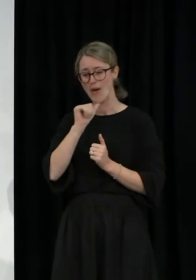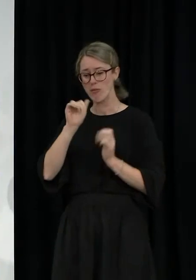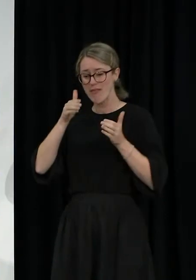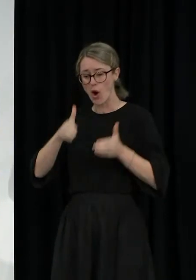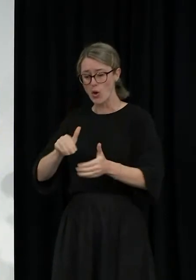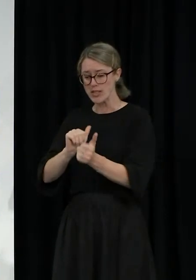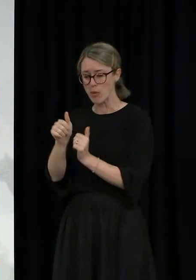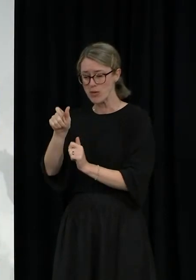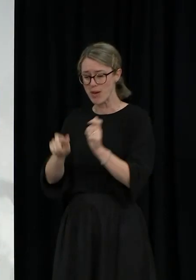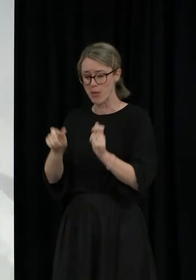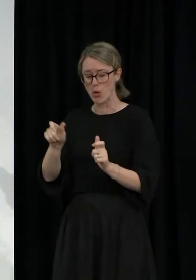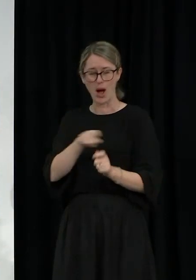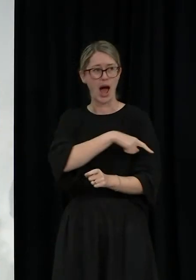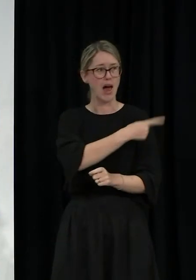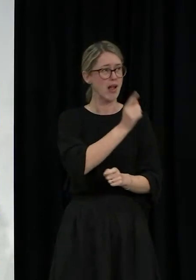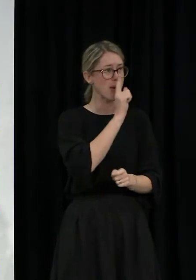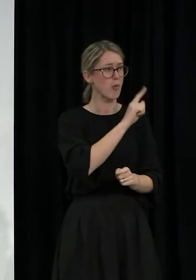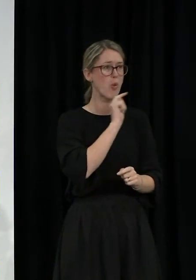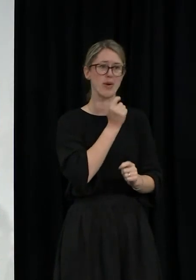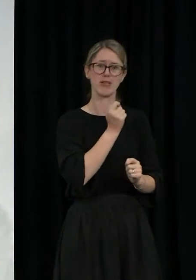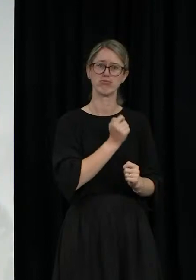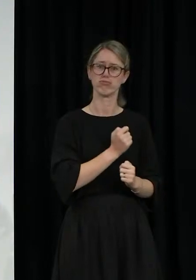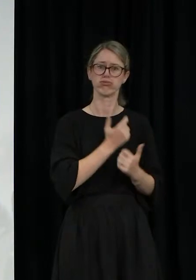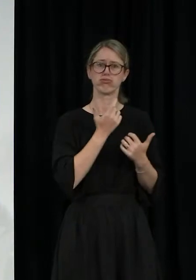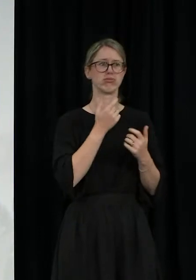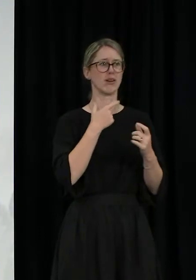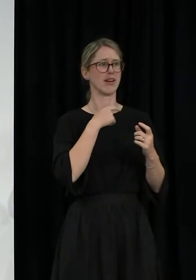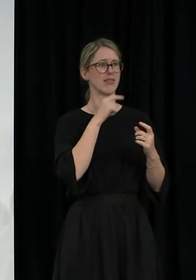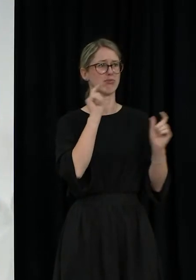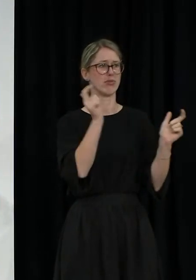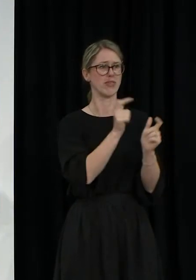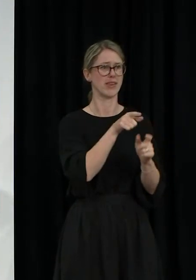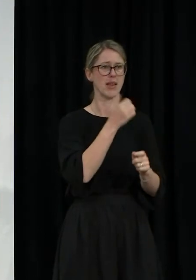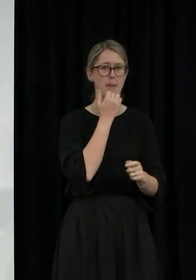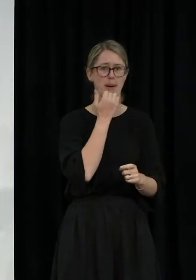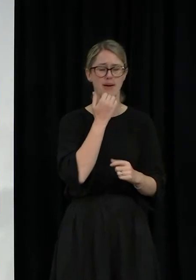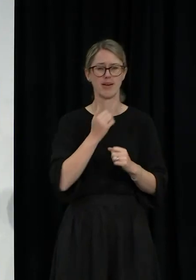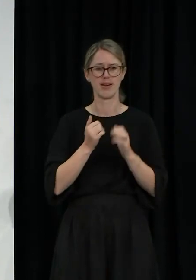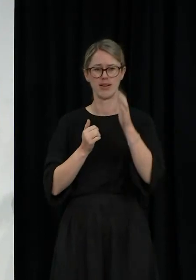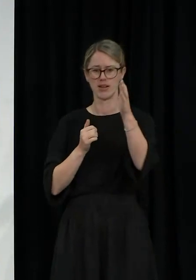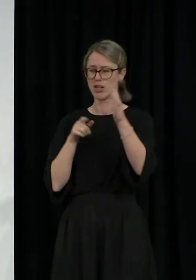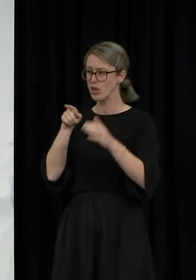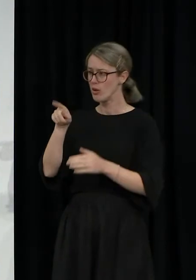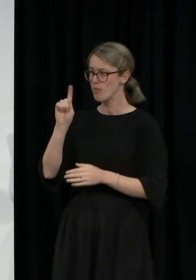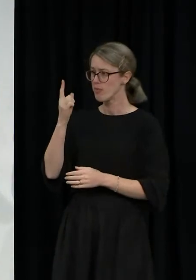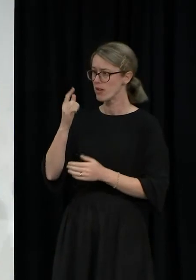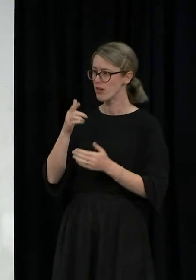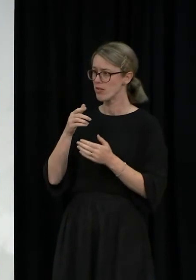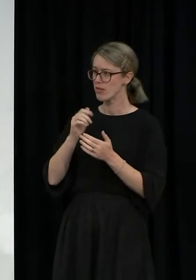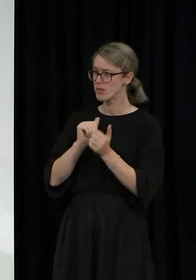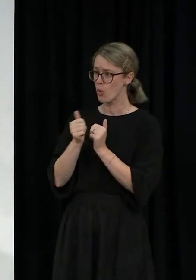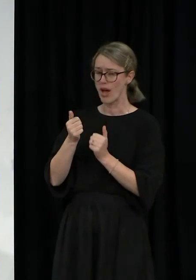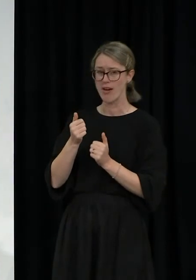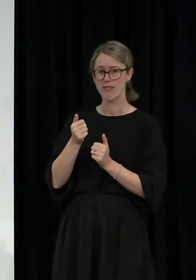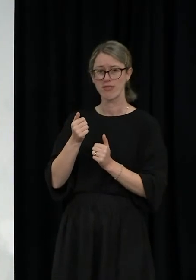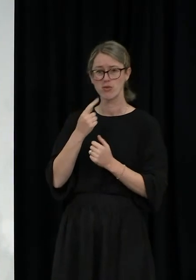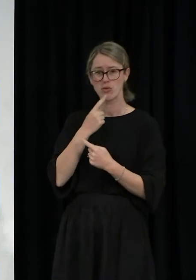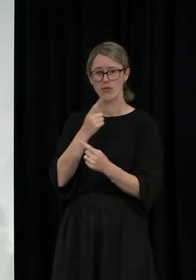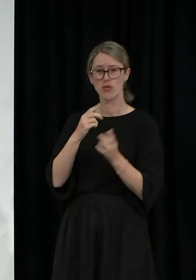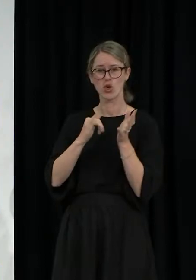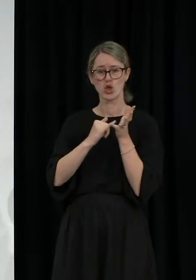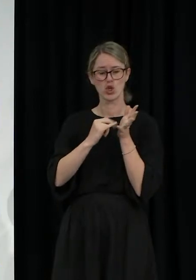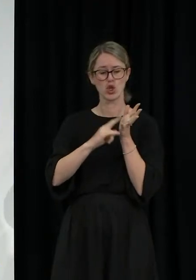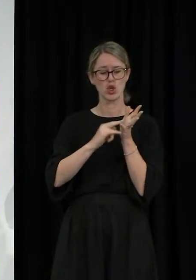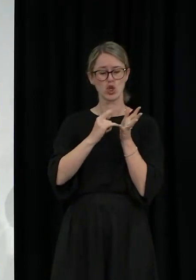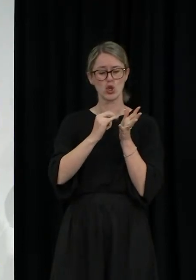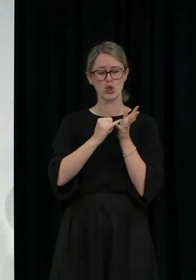were prioritising sports people over returning New Zealanders if it was the other way round. Well, do you as Minister of Sport have a message for Susie Bates, who's just had to pull out of